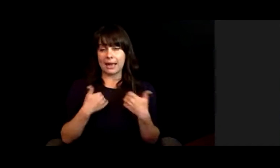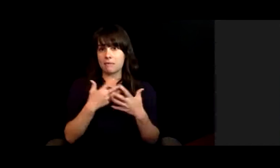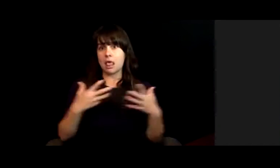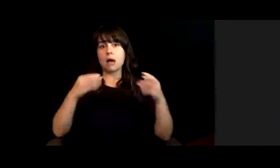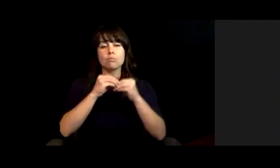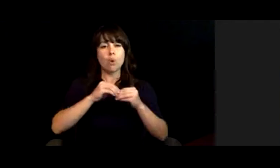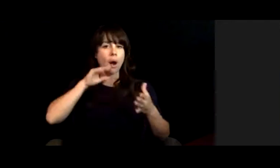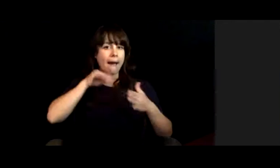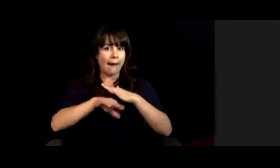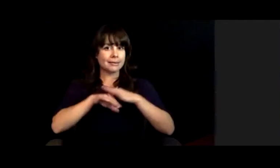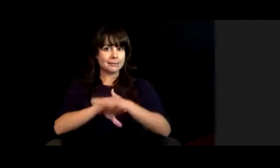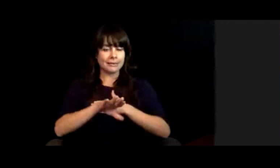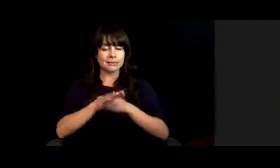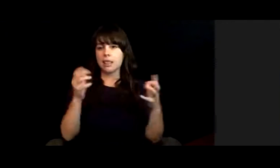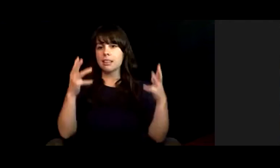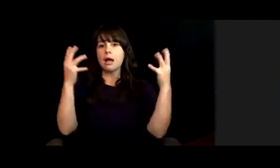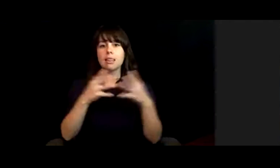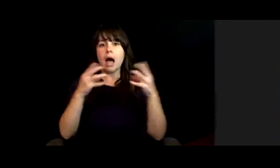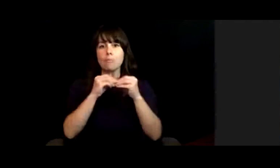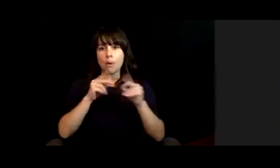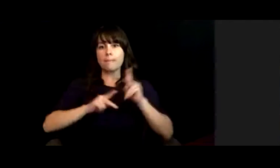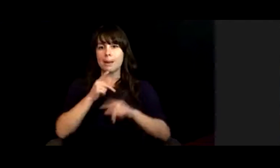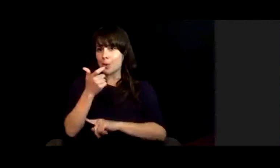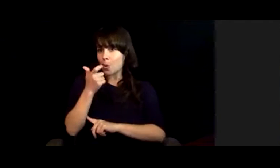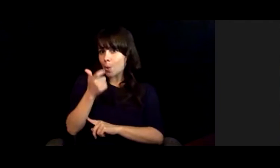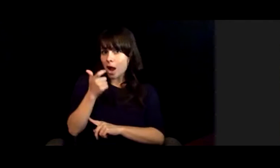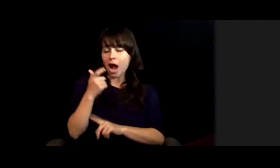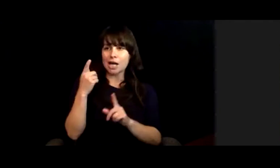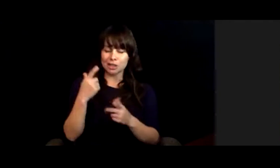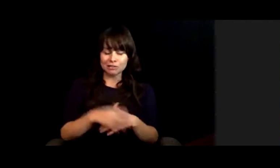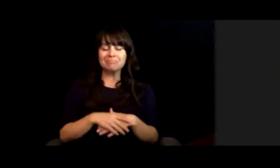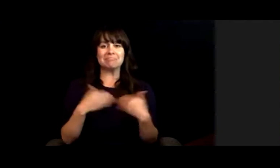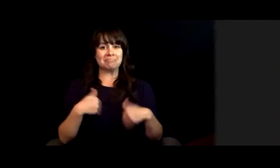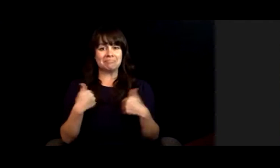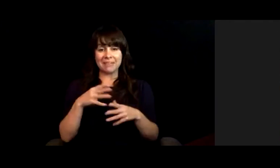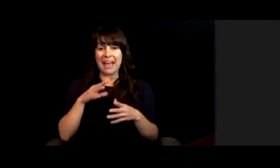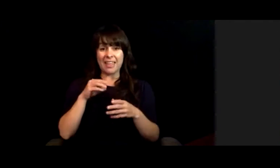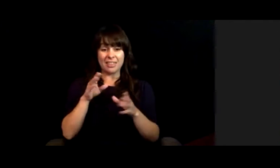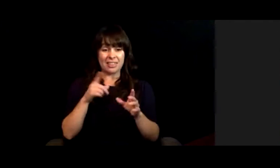watching us than ever. And we, some of those rooms, we're still in the old